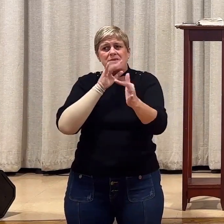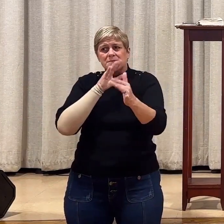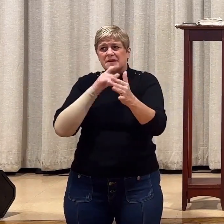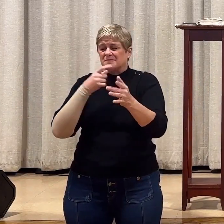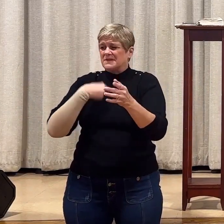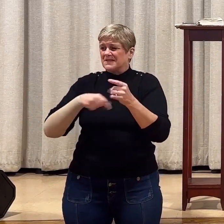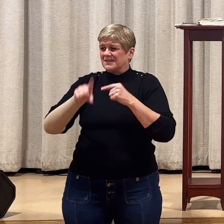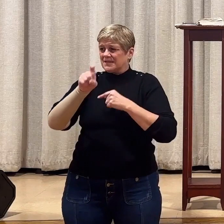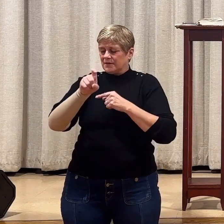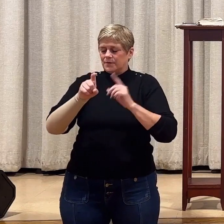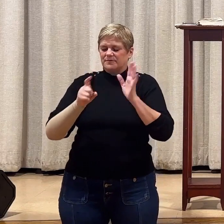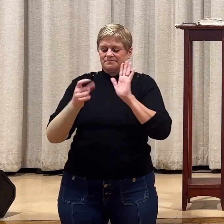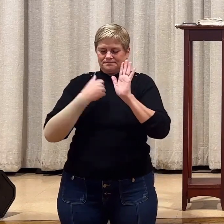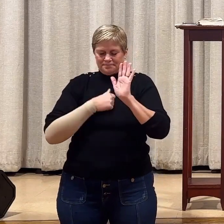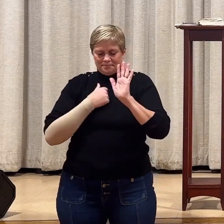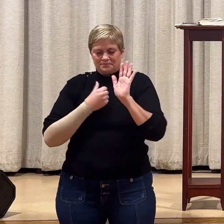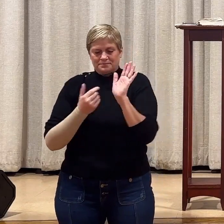need,